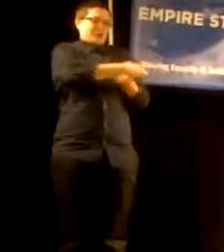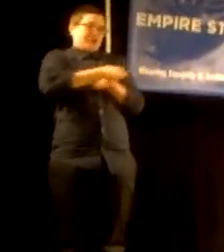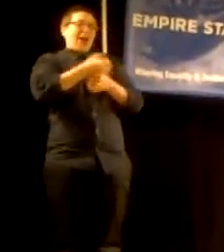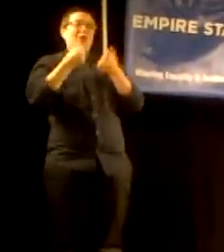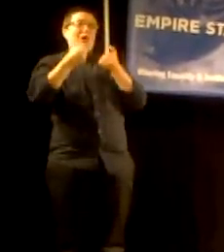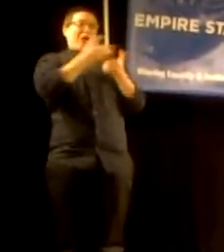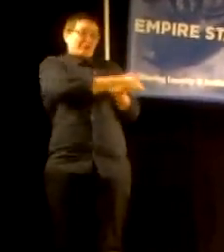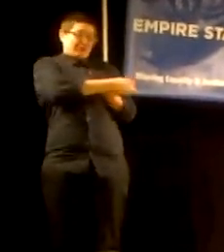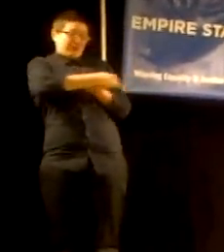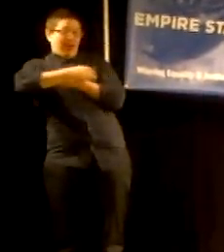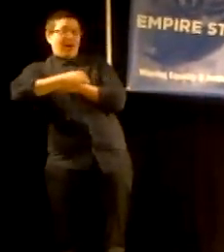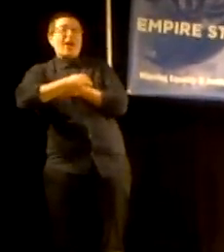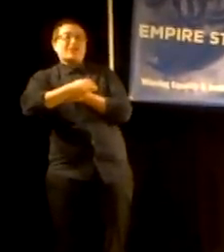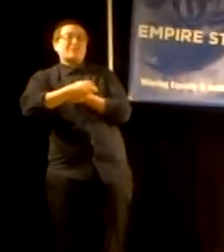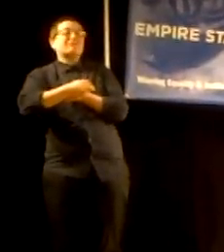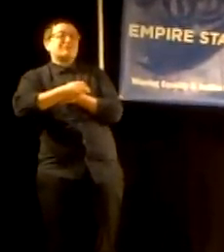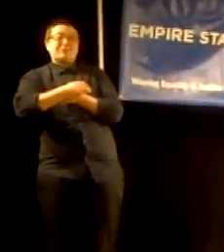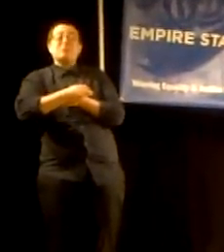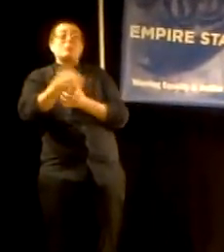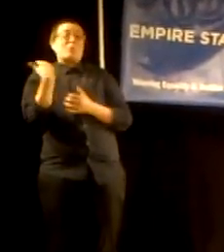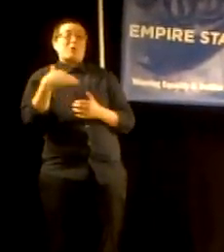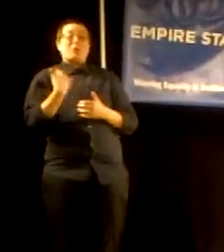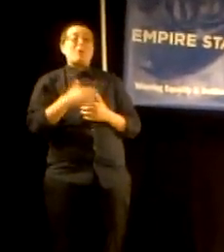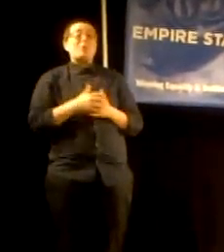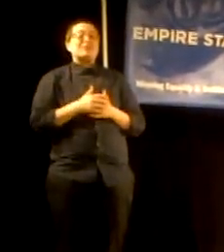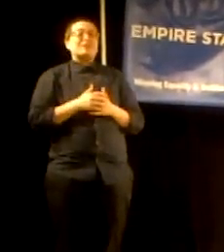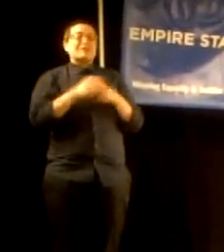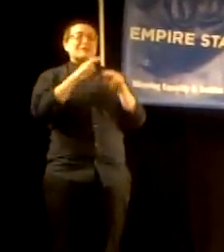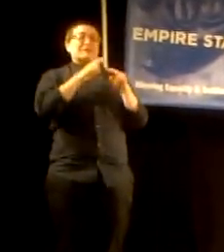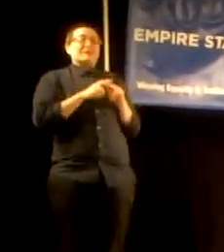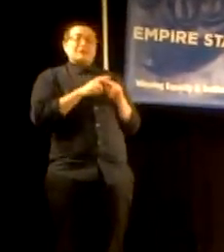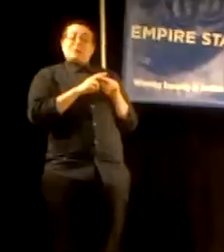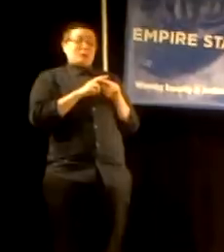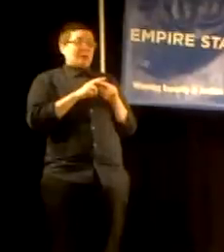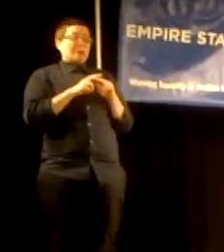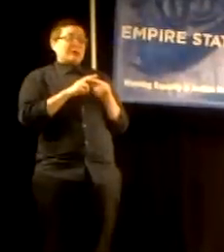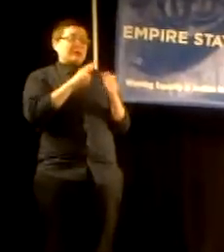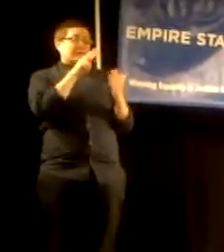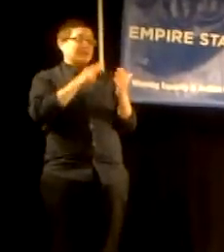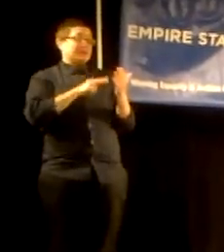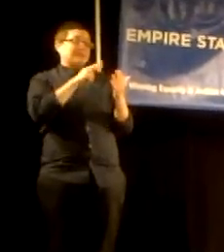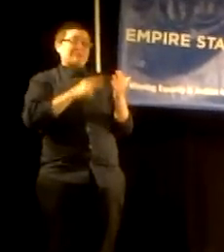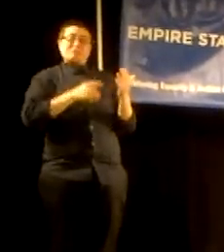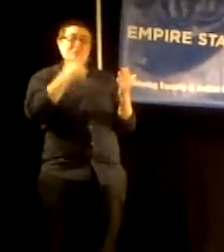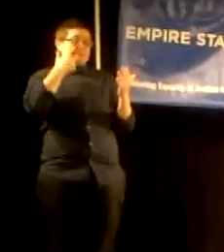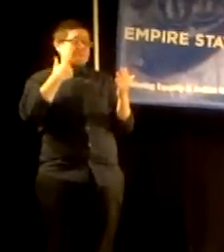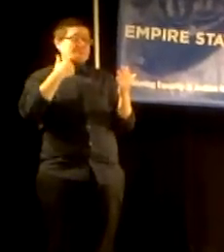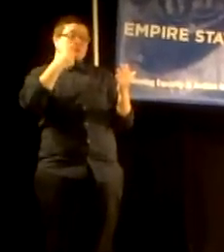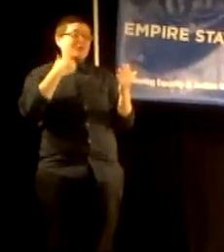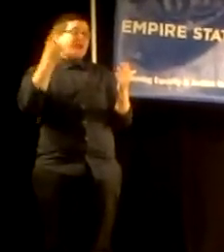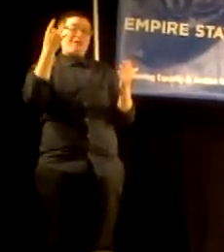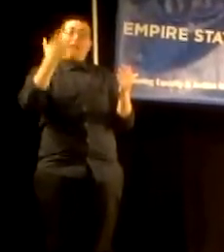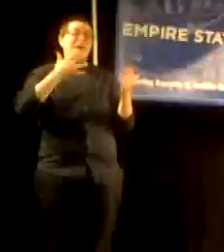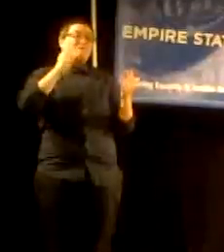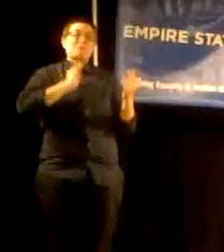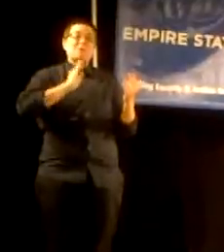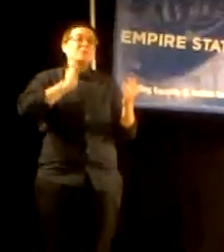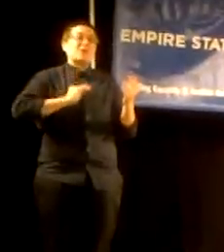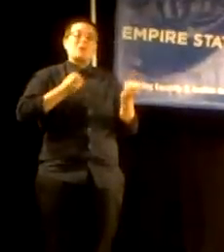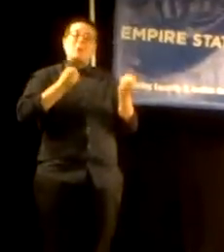I sat in my apartment in tears reading about the injustice and brutality that so many